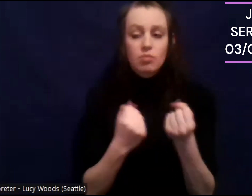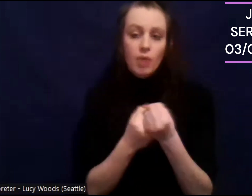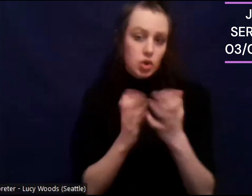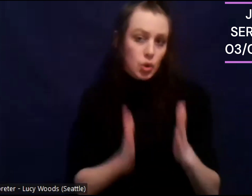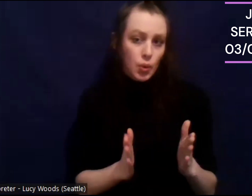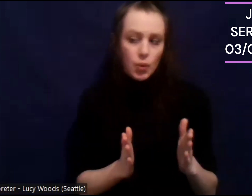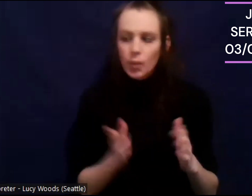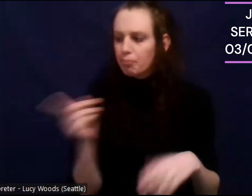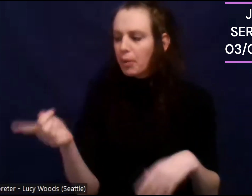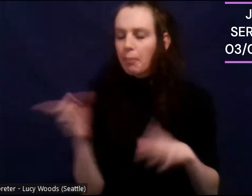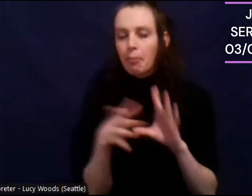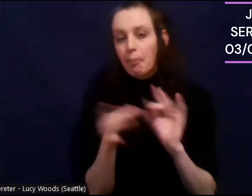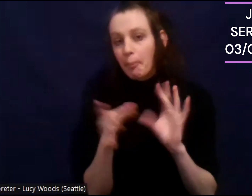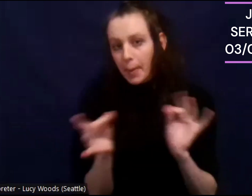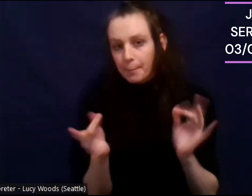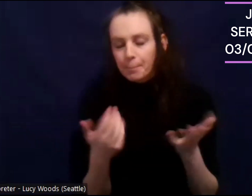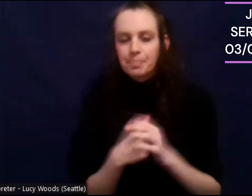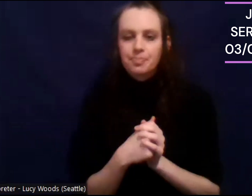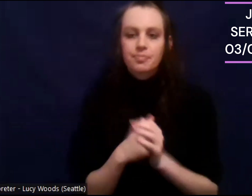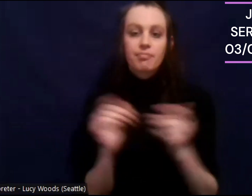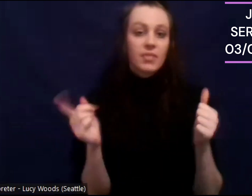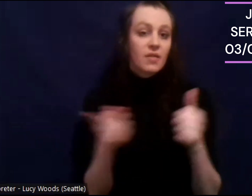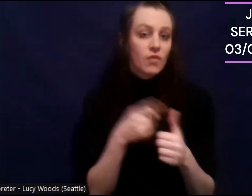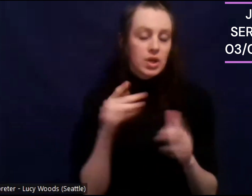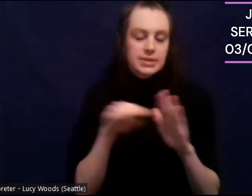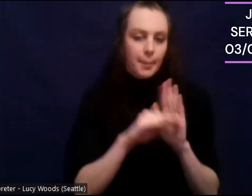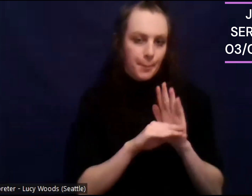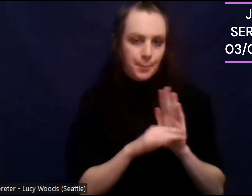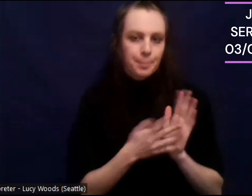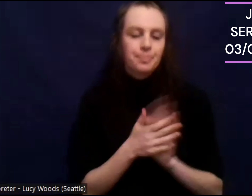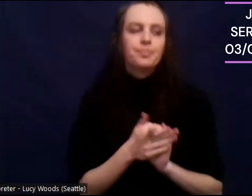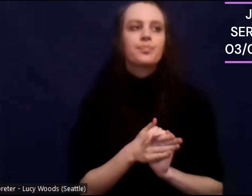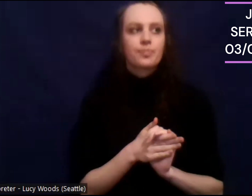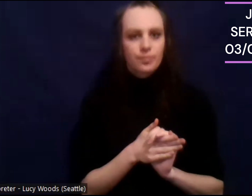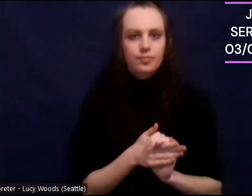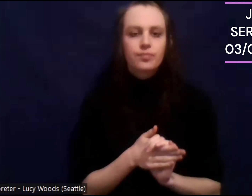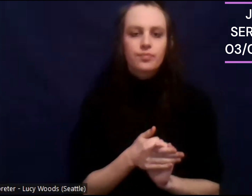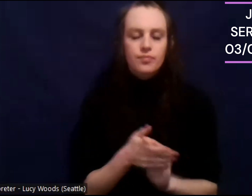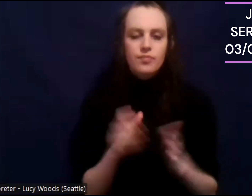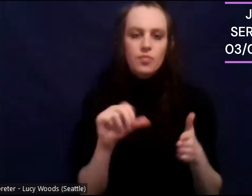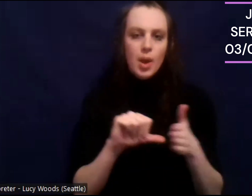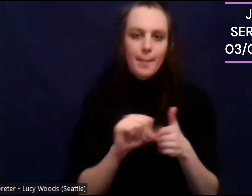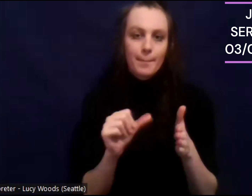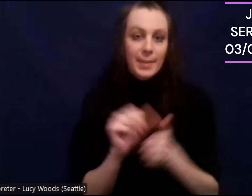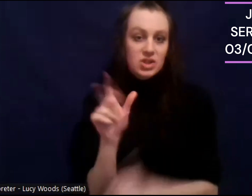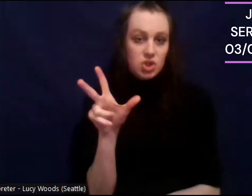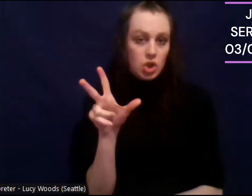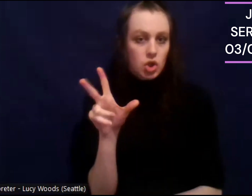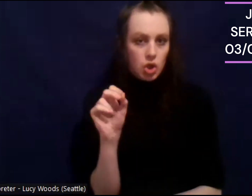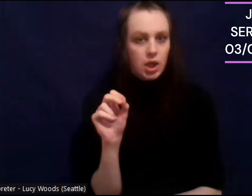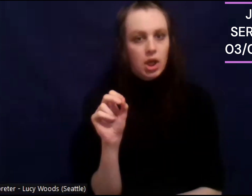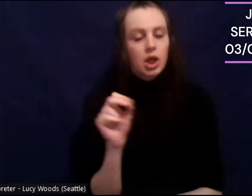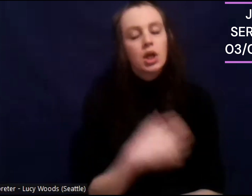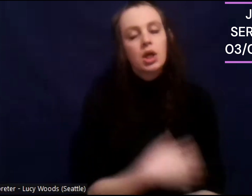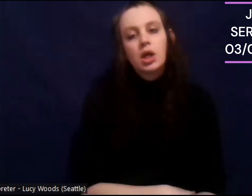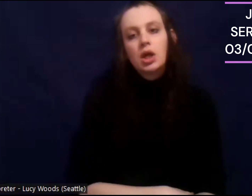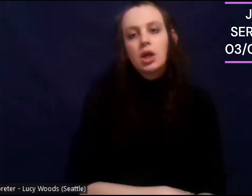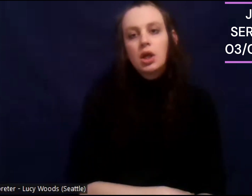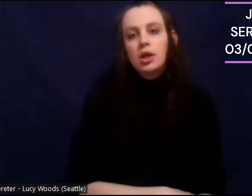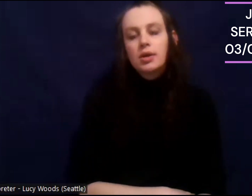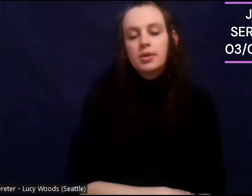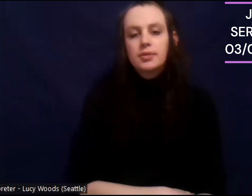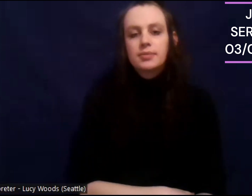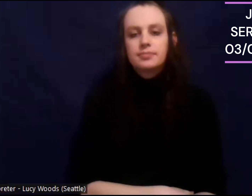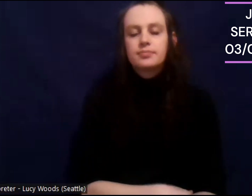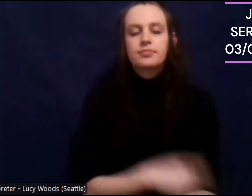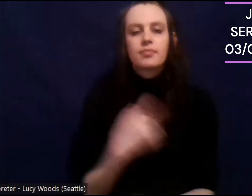before, in that first step, it says on page 30, it says, "We